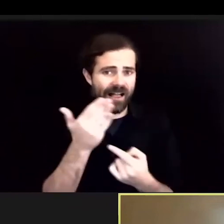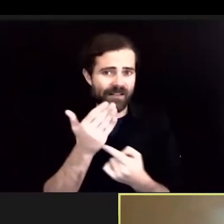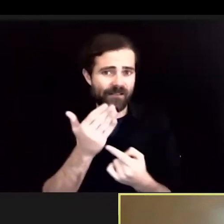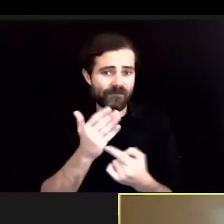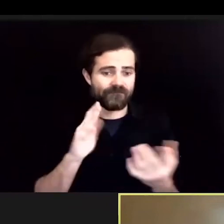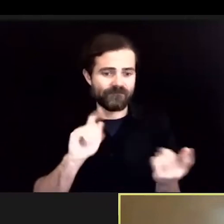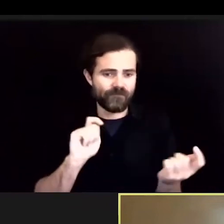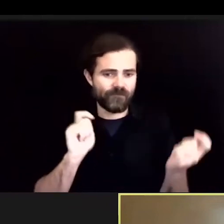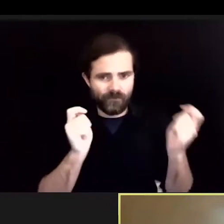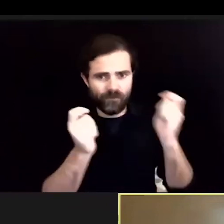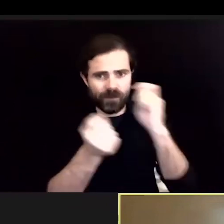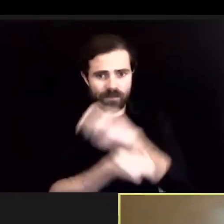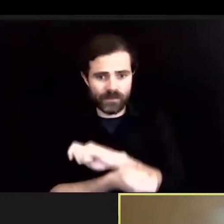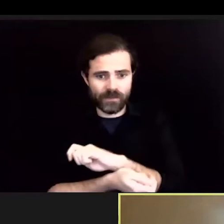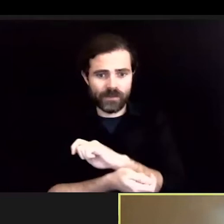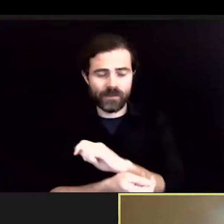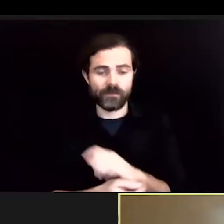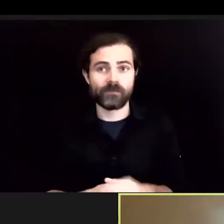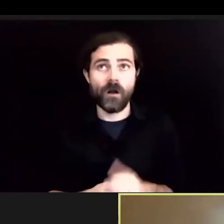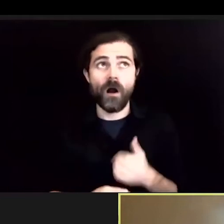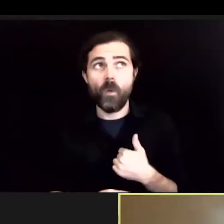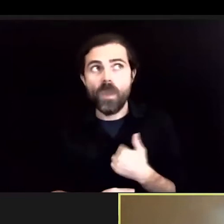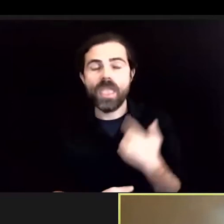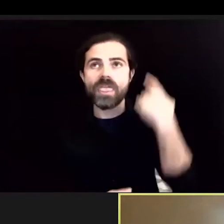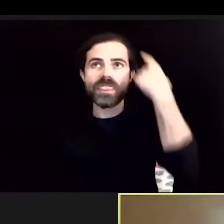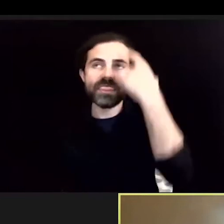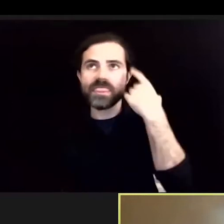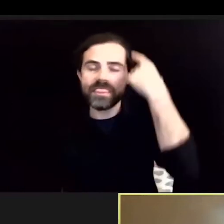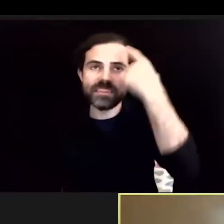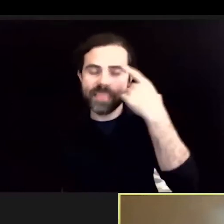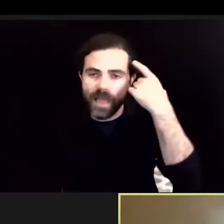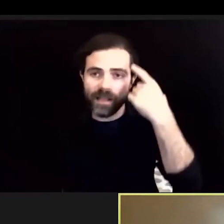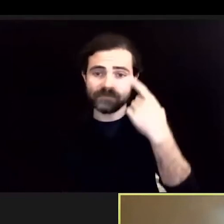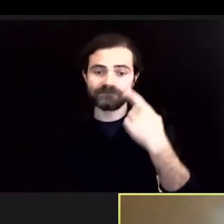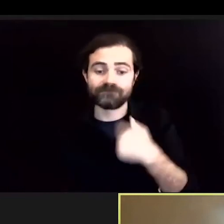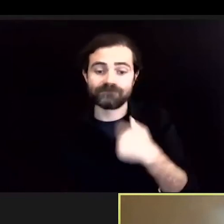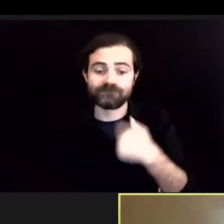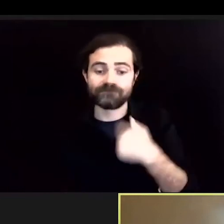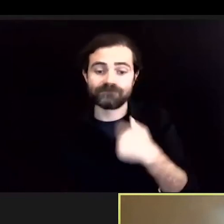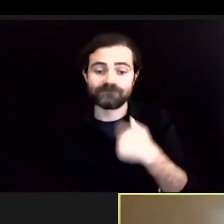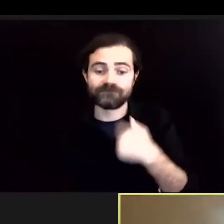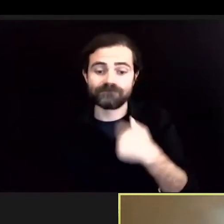contribute to improve the accessibility and inclusiveness